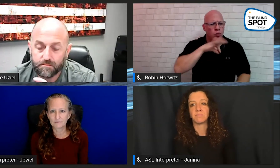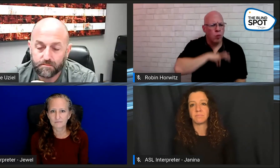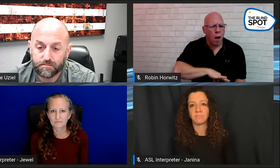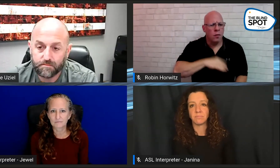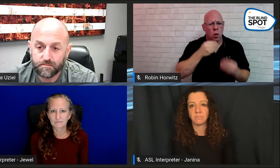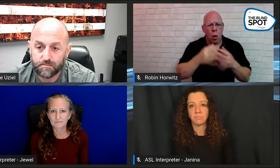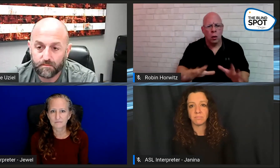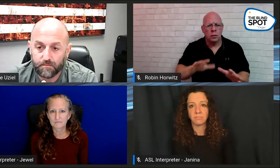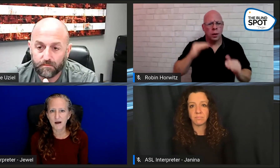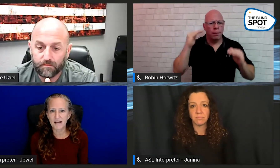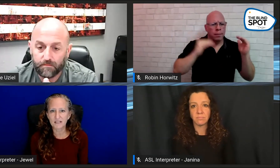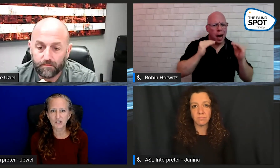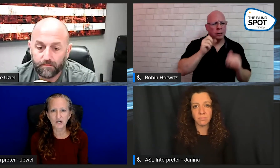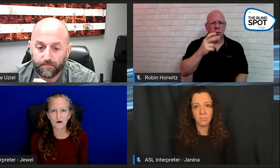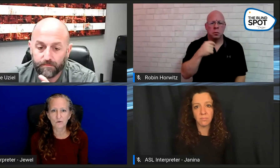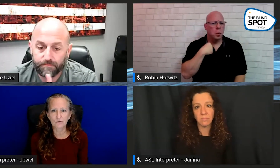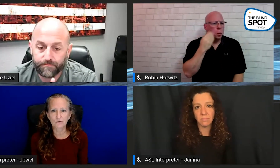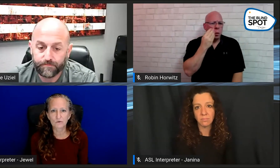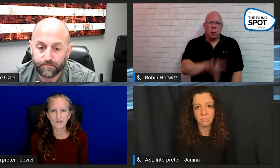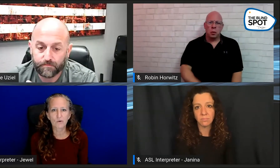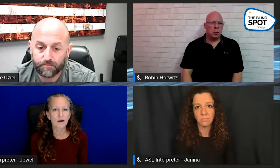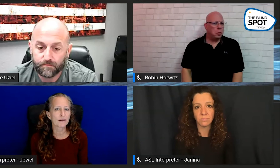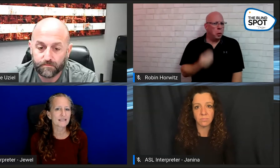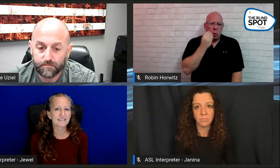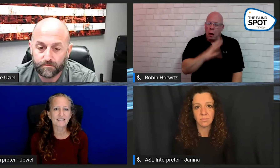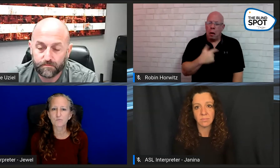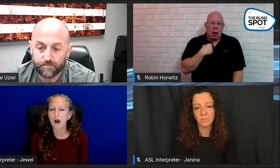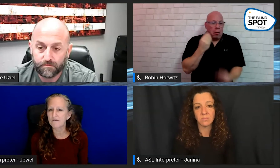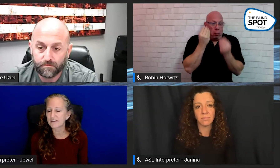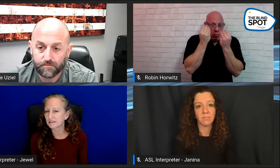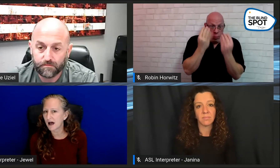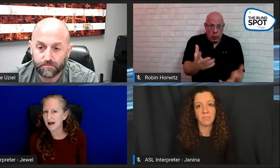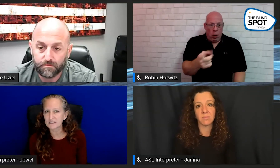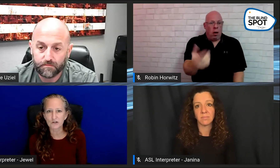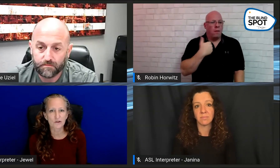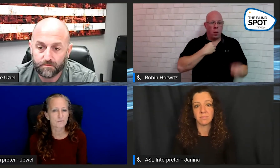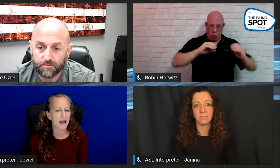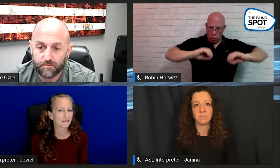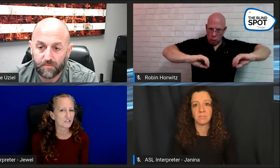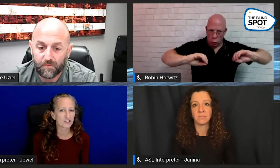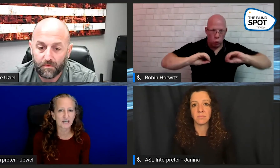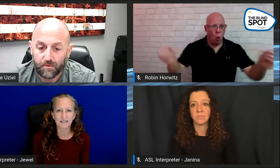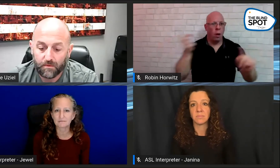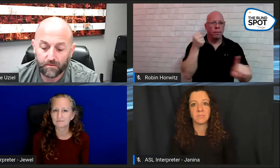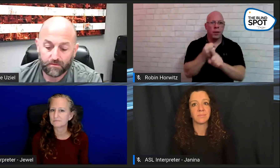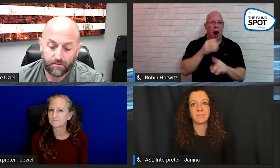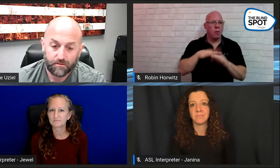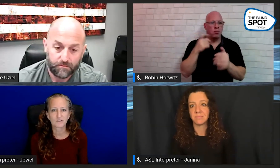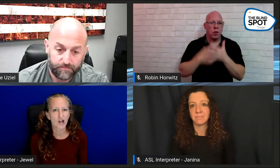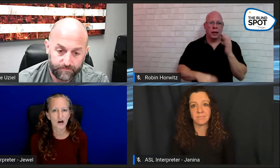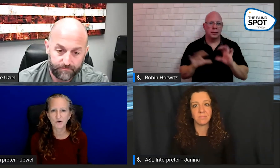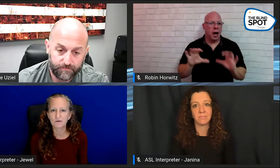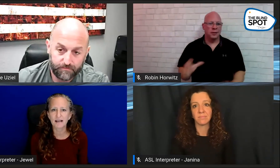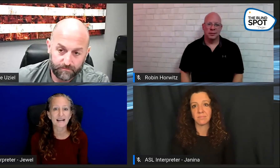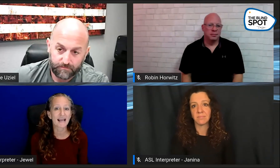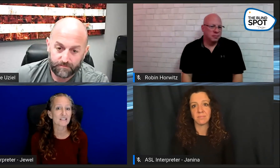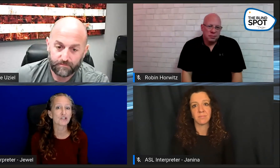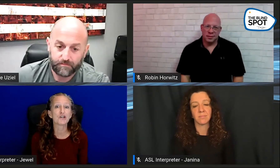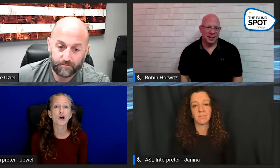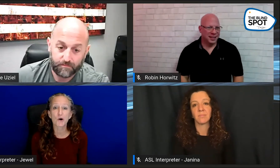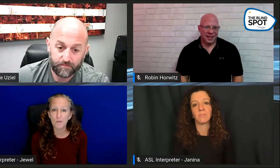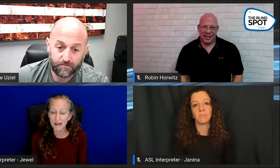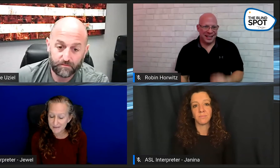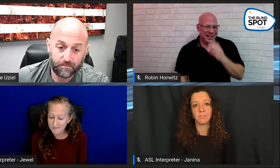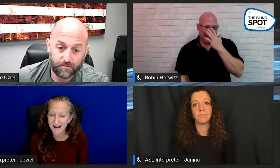But, you know, do I want to see their profit loss or their balance sheet? No, and it